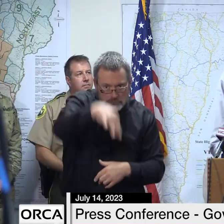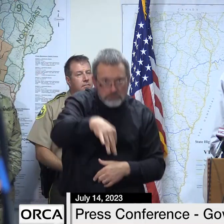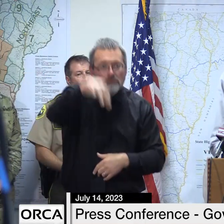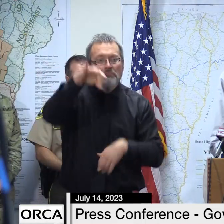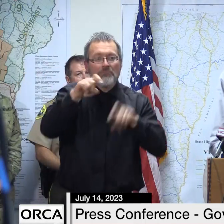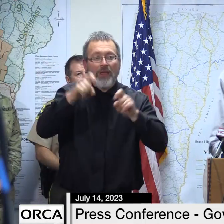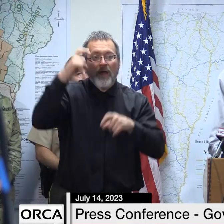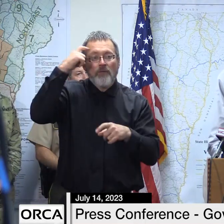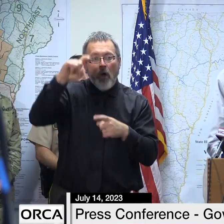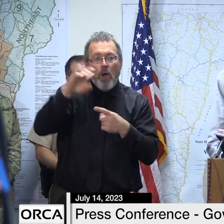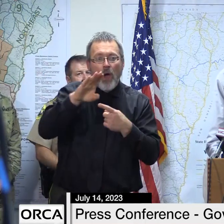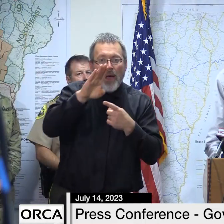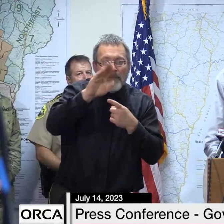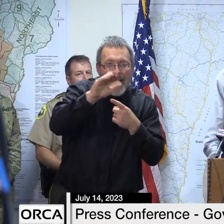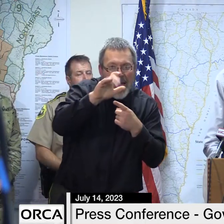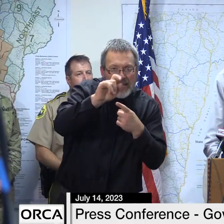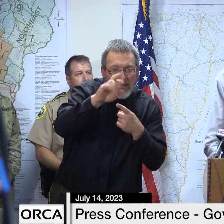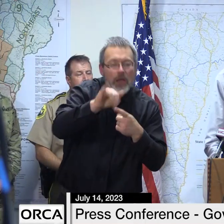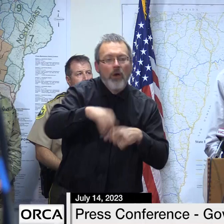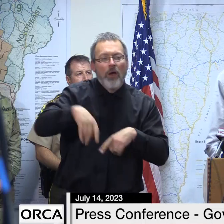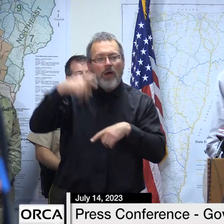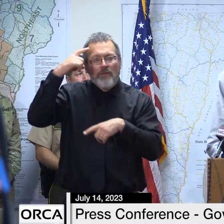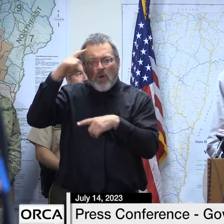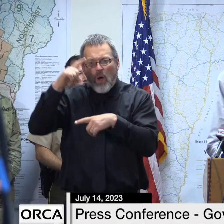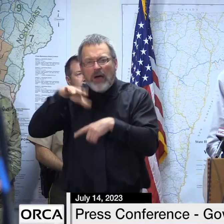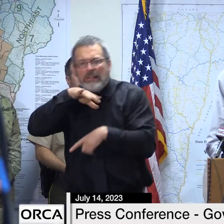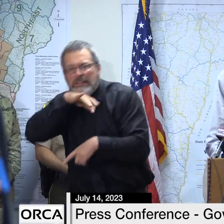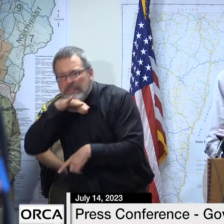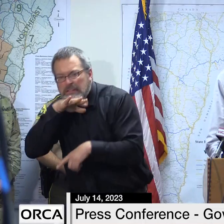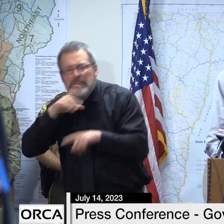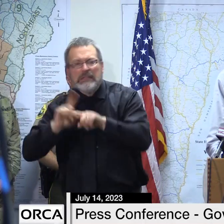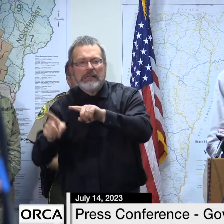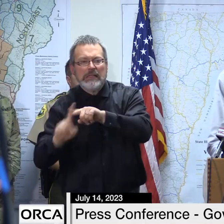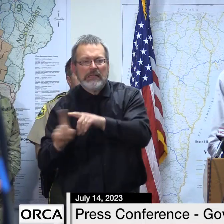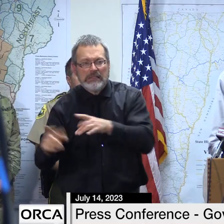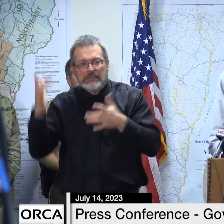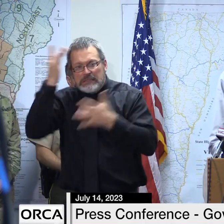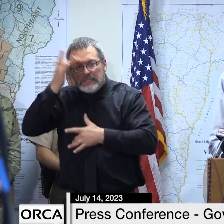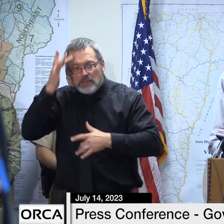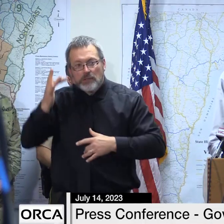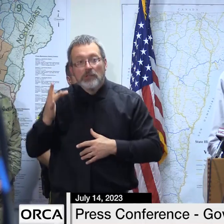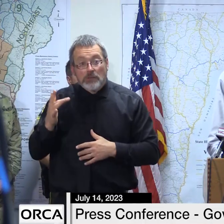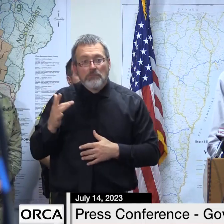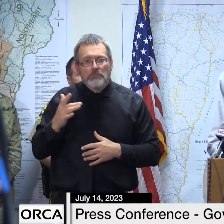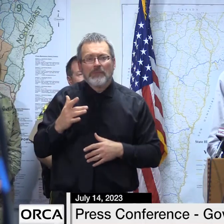contaminants. Please call our public health laboratory at